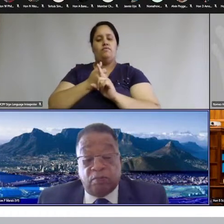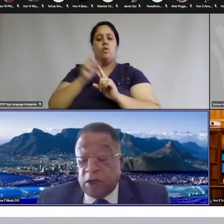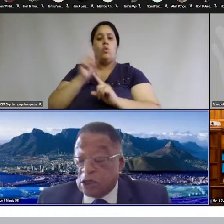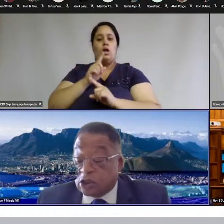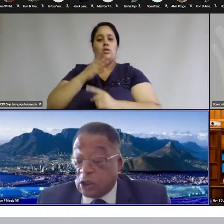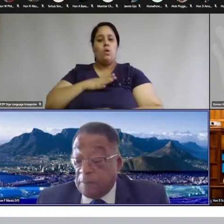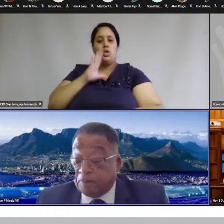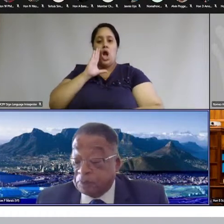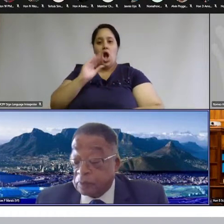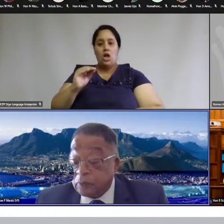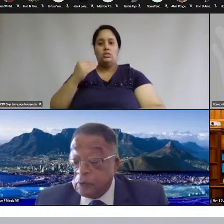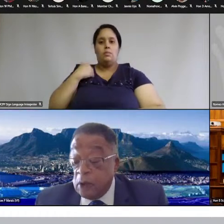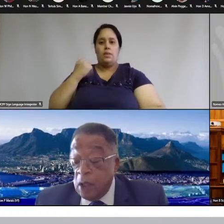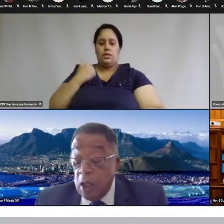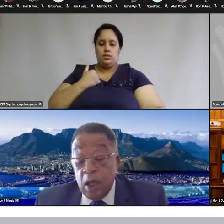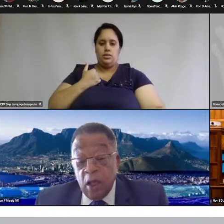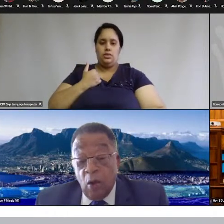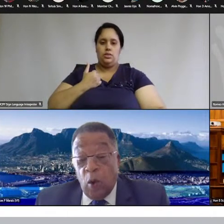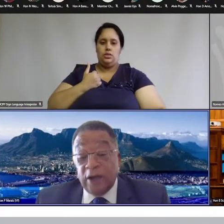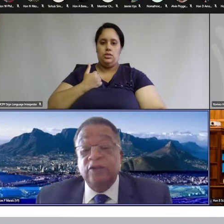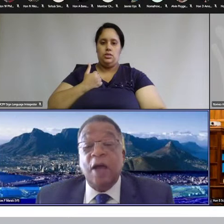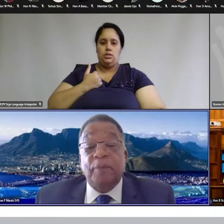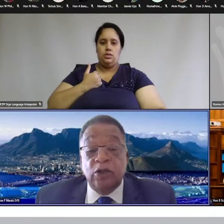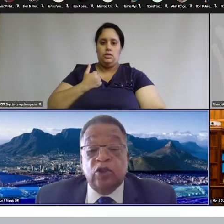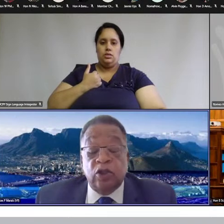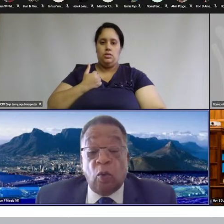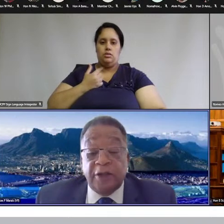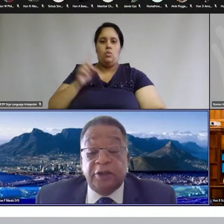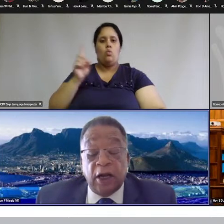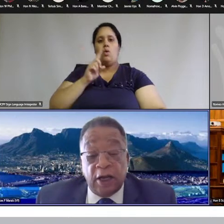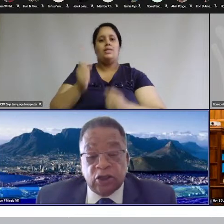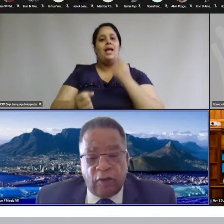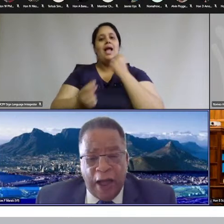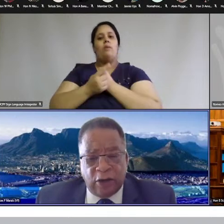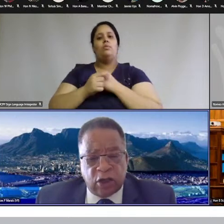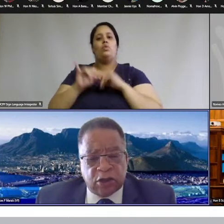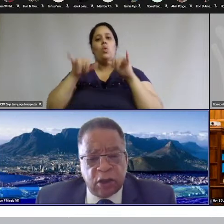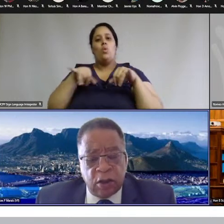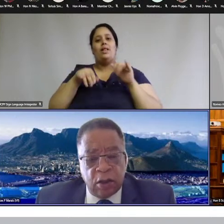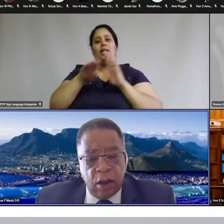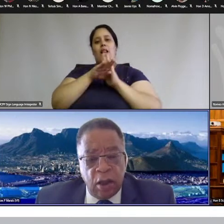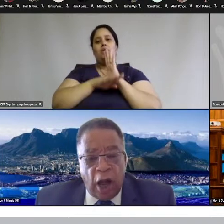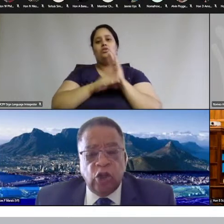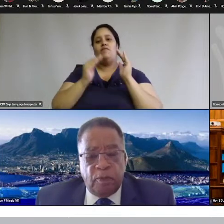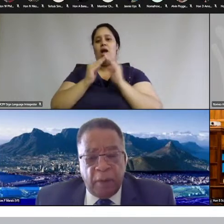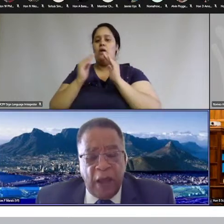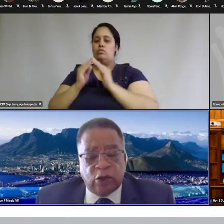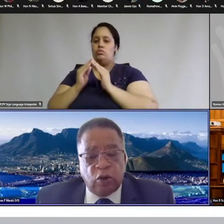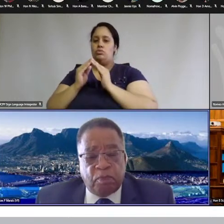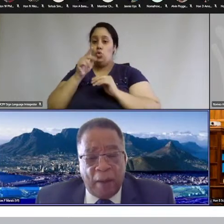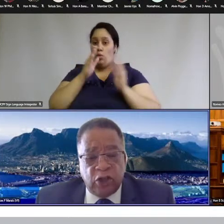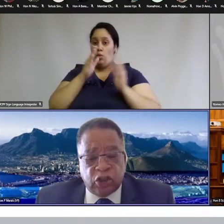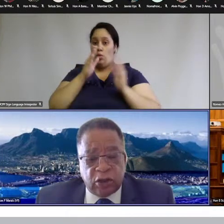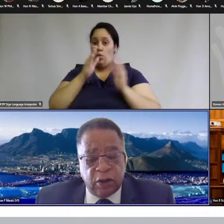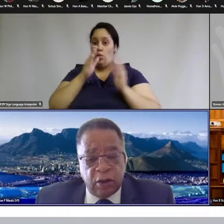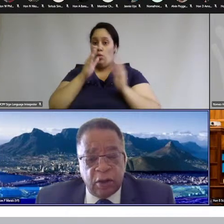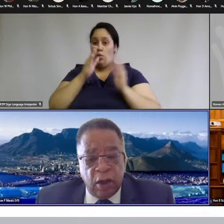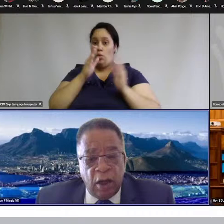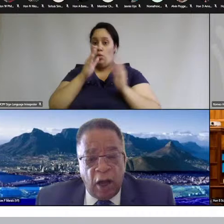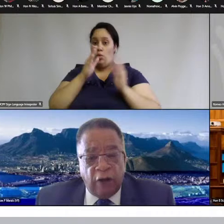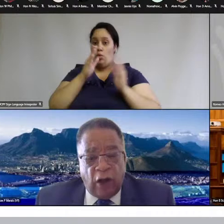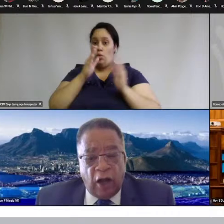to ask the minister, what has happened to the waiting list of houses? Are you prepared to publish